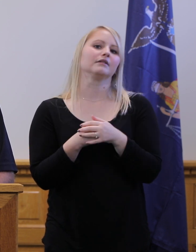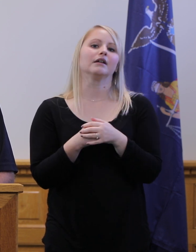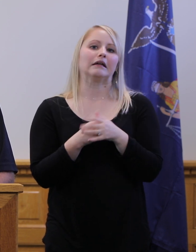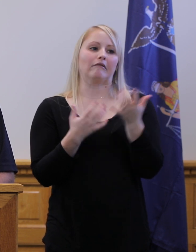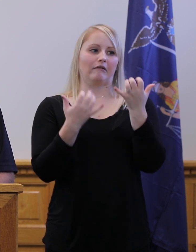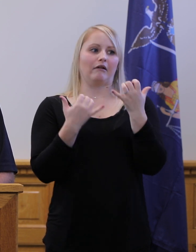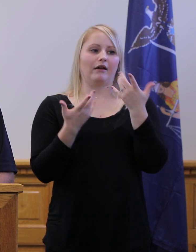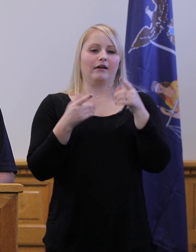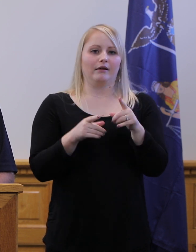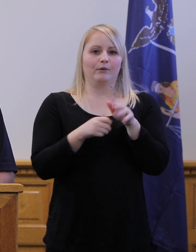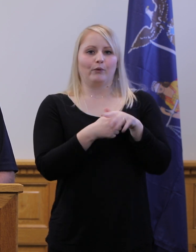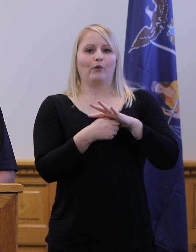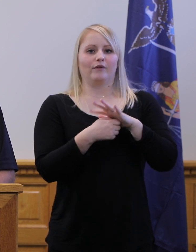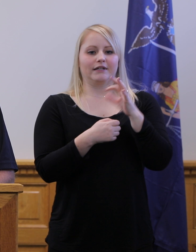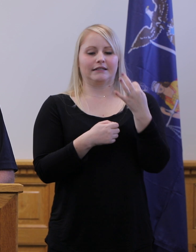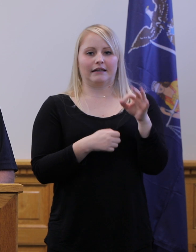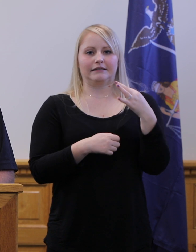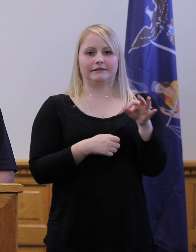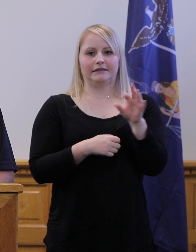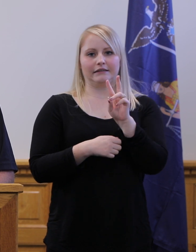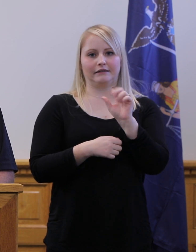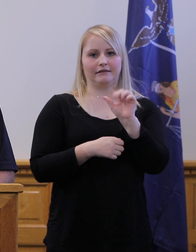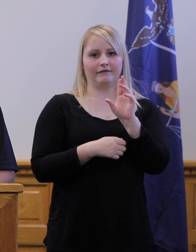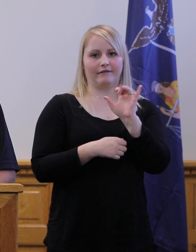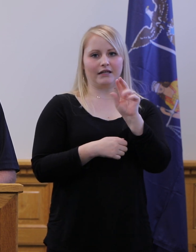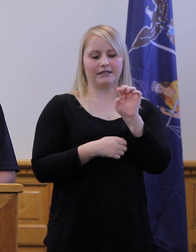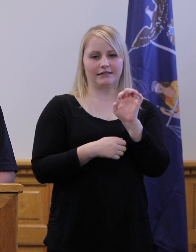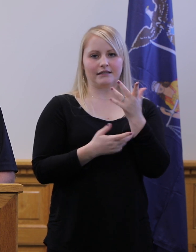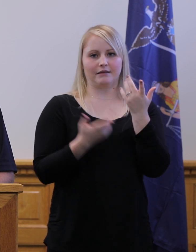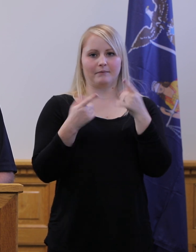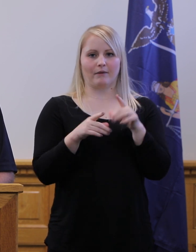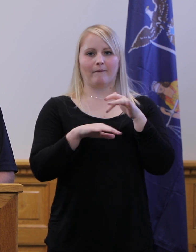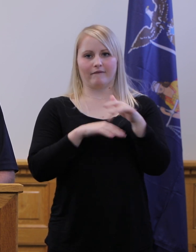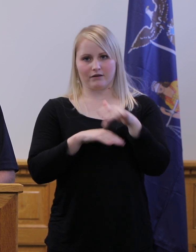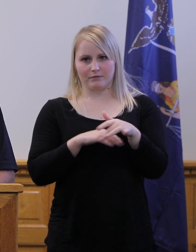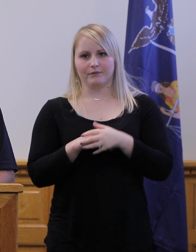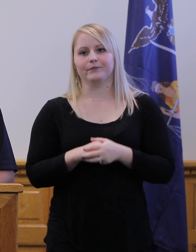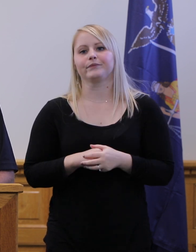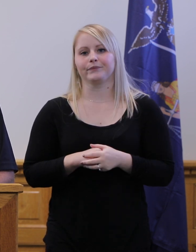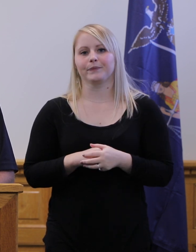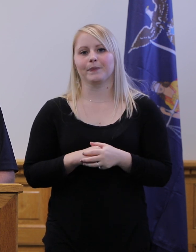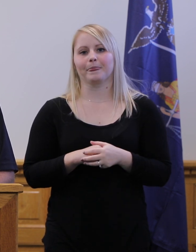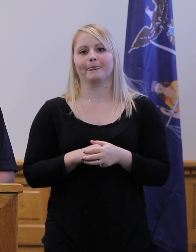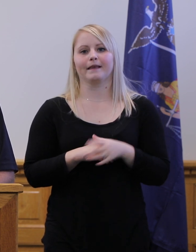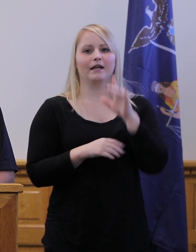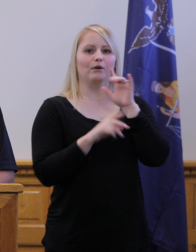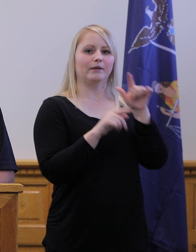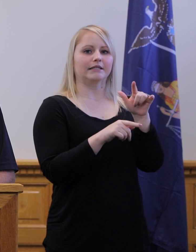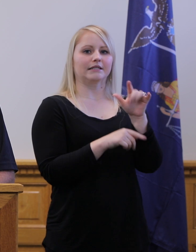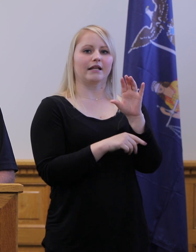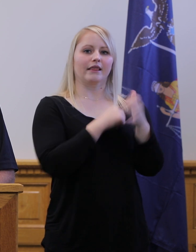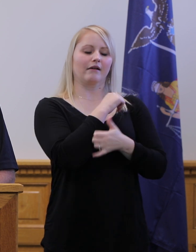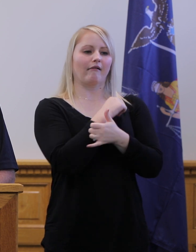COVID-19 vaccine becomes available. The exercise was targeted toward the at-risk population and was held at the County Highway Garage in